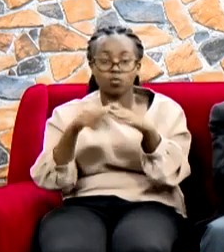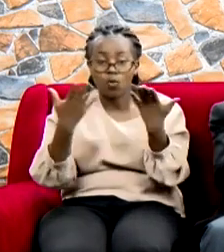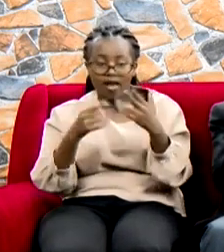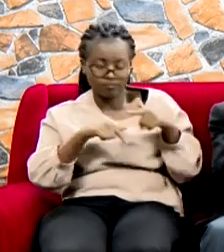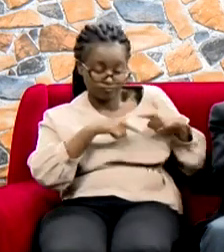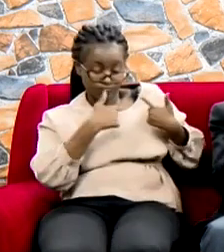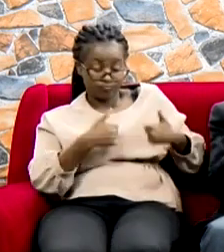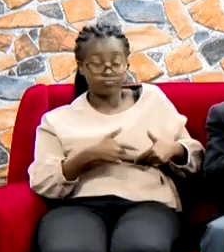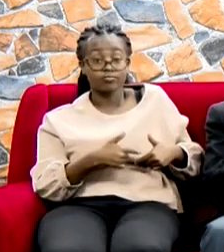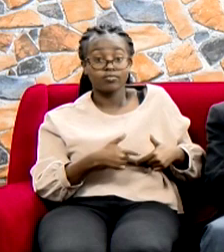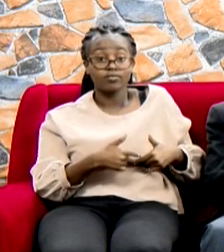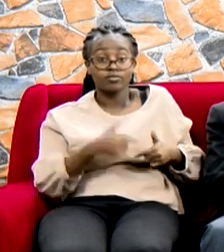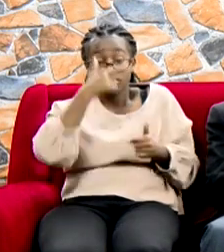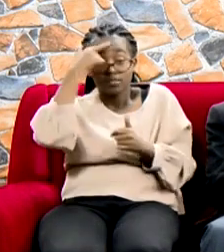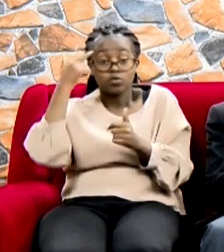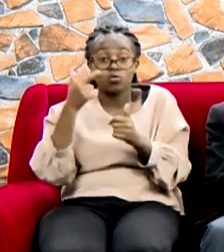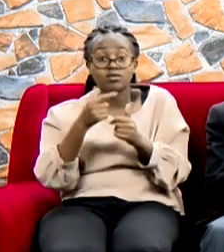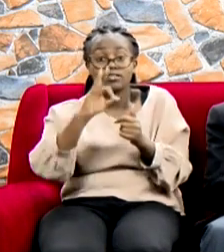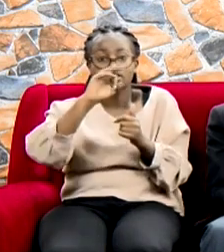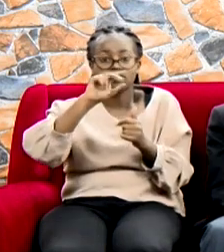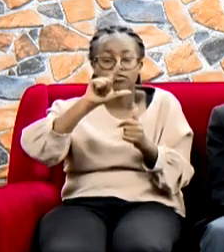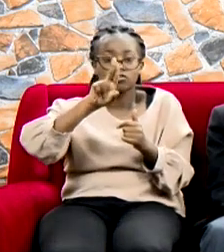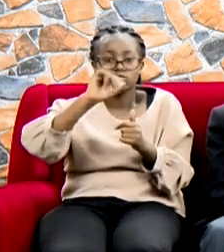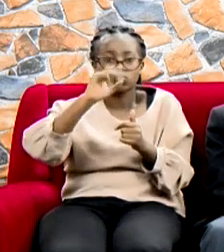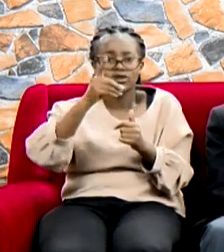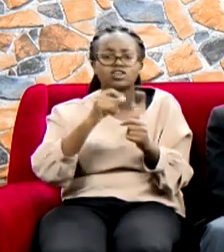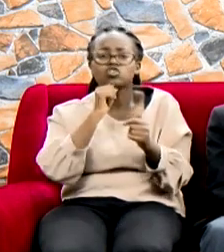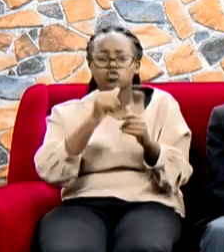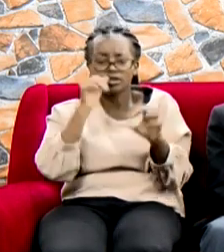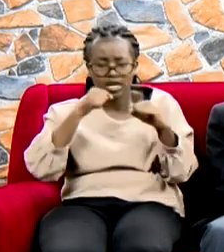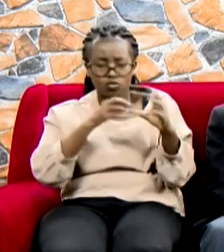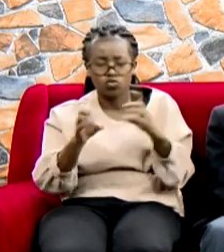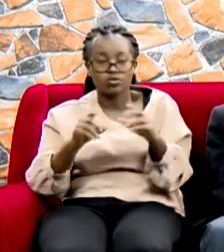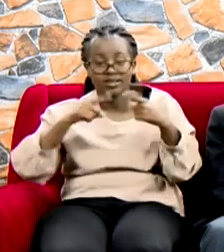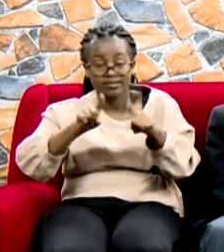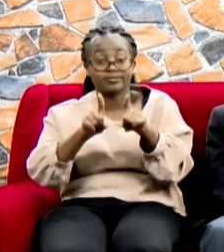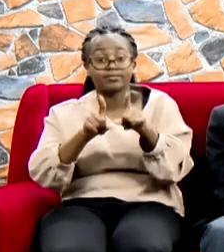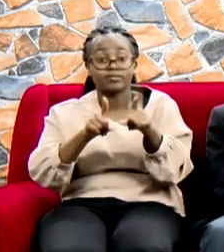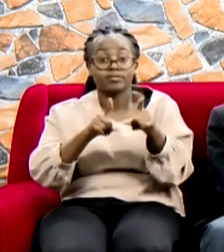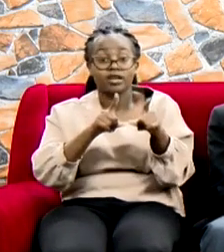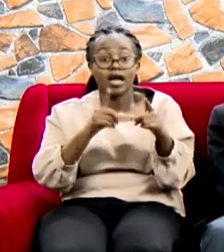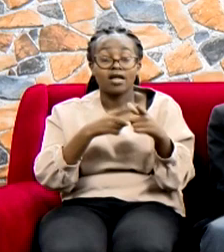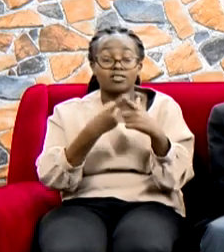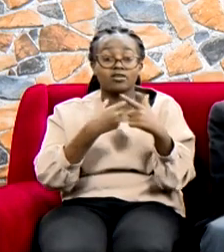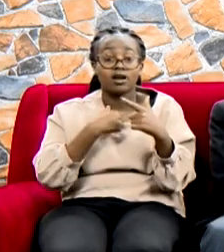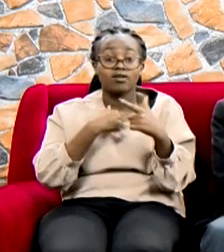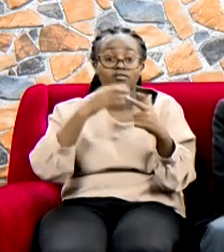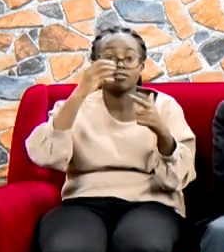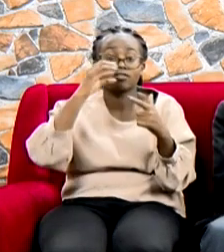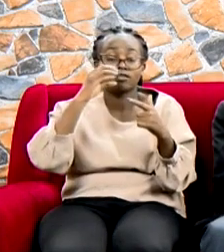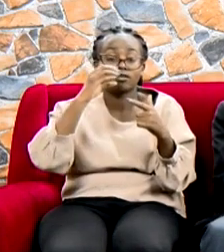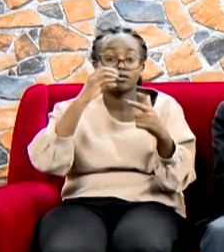because the fluid is not draining by itself. So in that case, the child will develop a condition called arrested